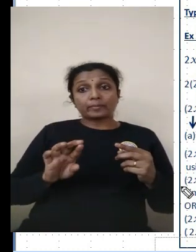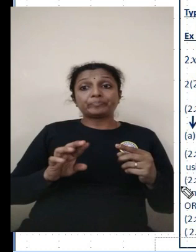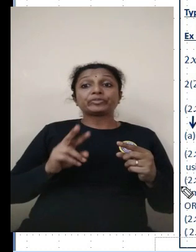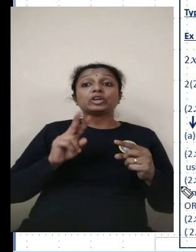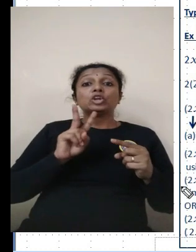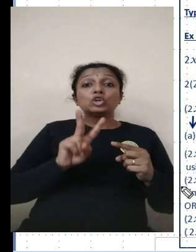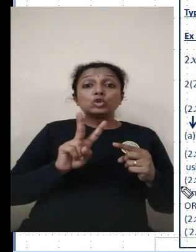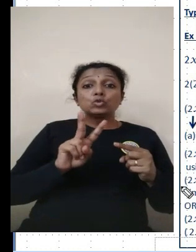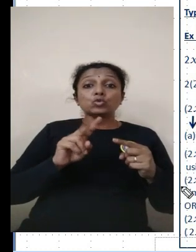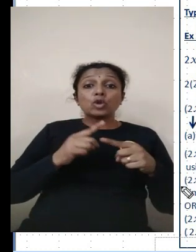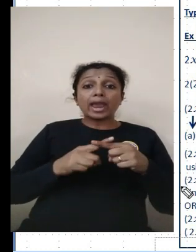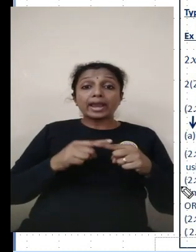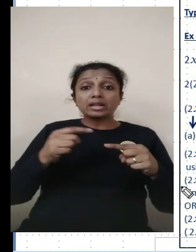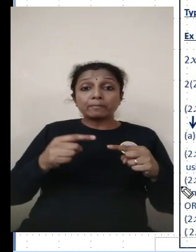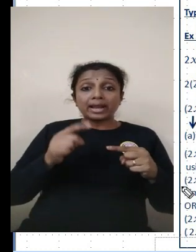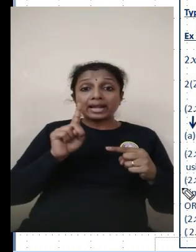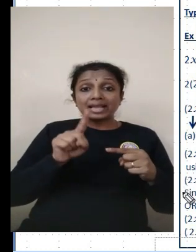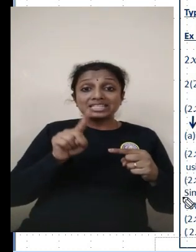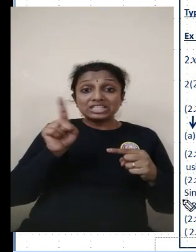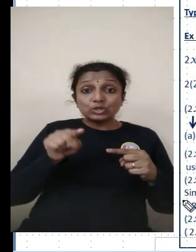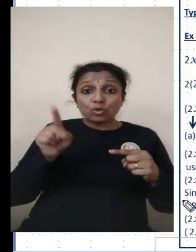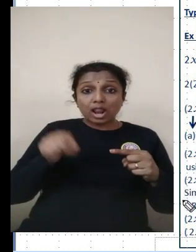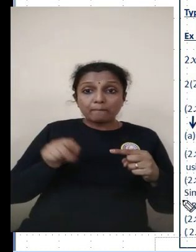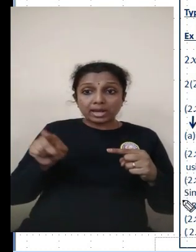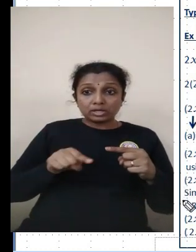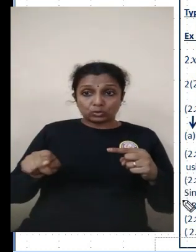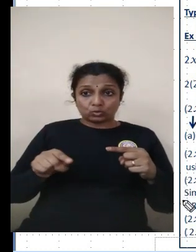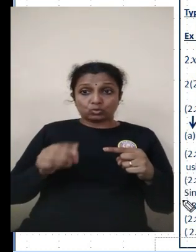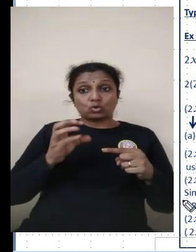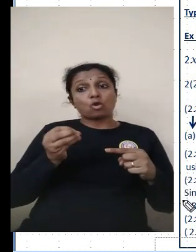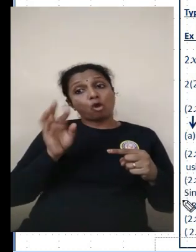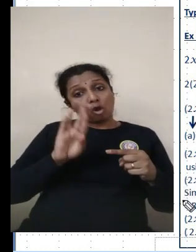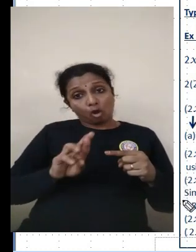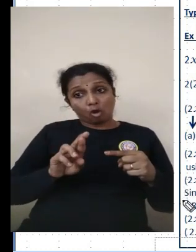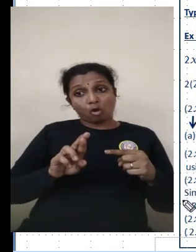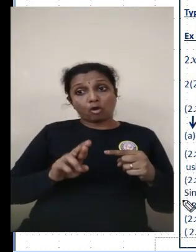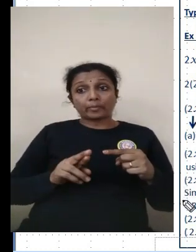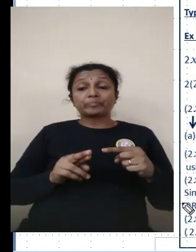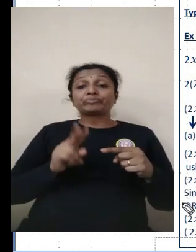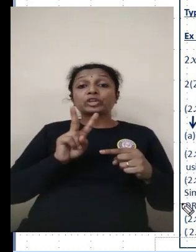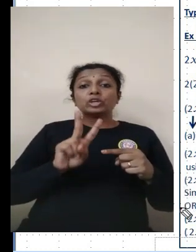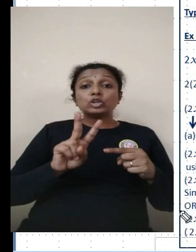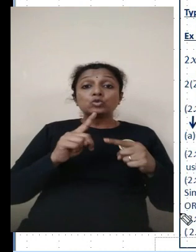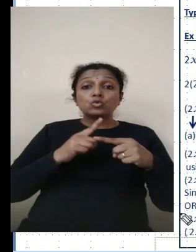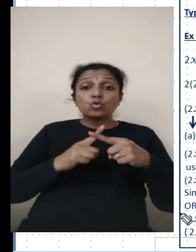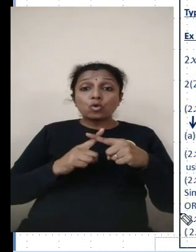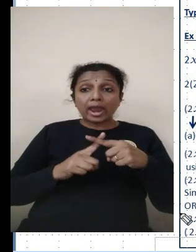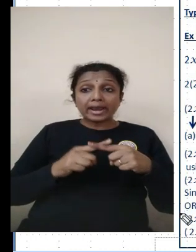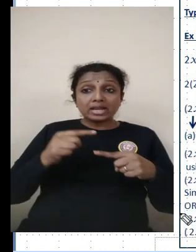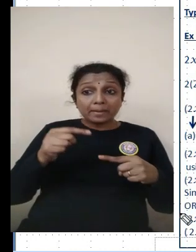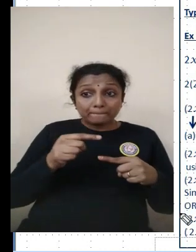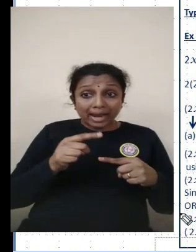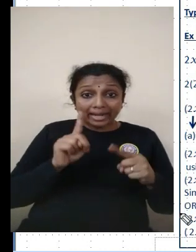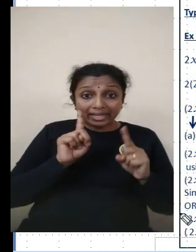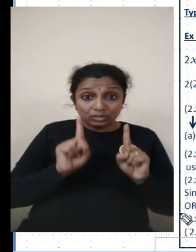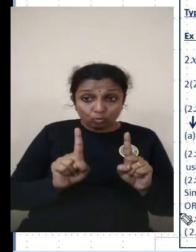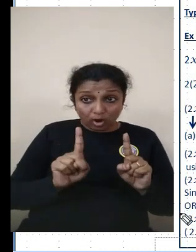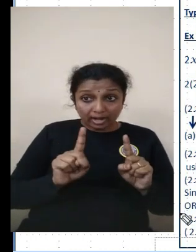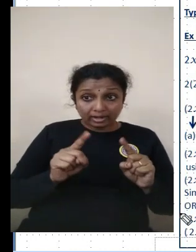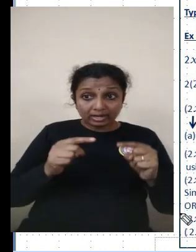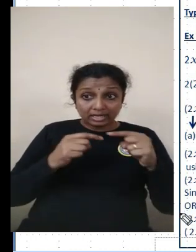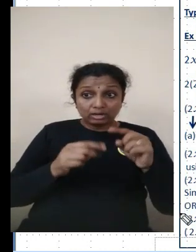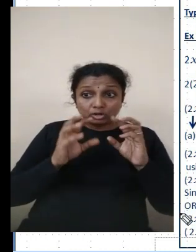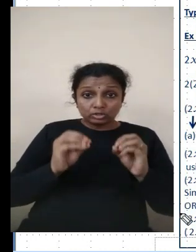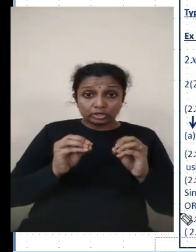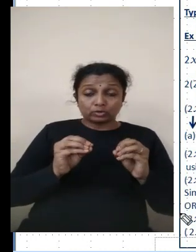2x minus 7 by 2 minus 5 by 2. If you simplify that, you will get 2x minus 2 by 2